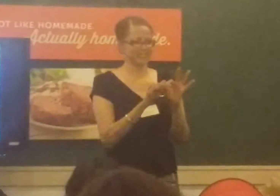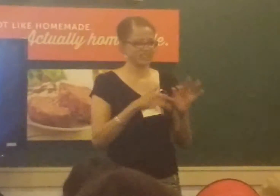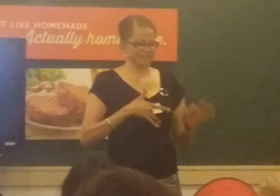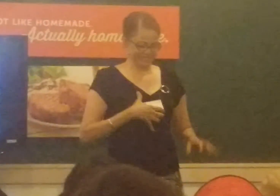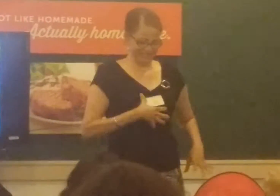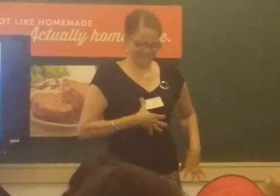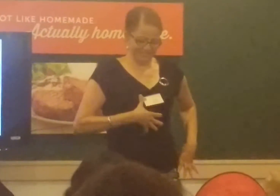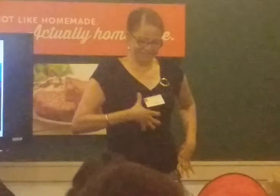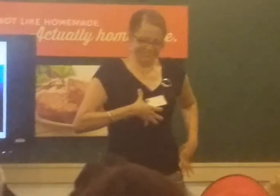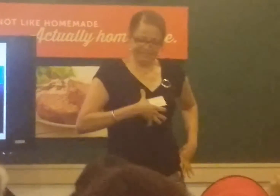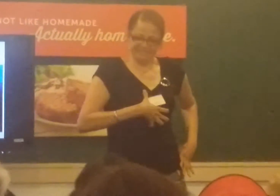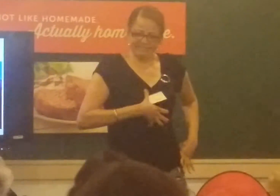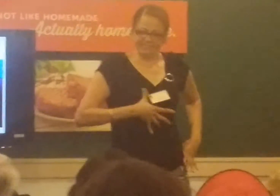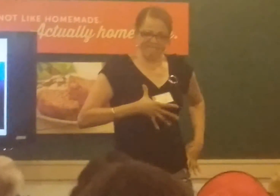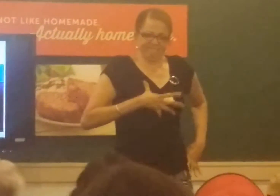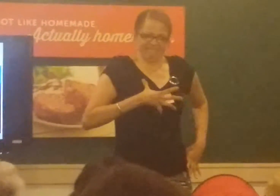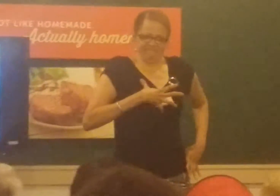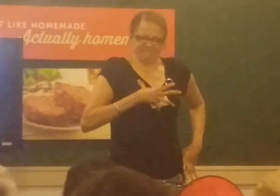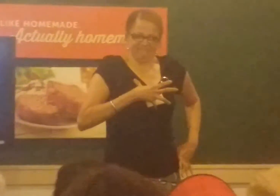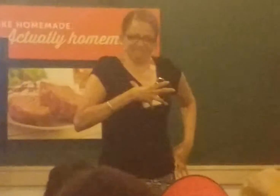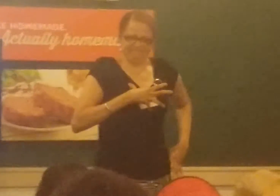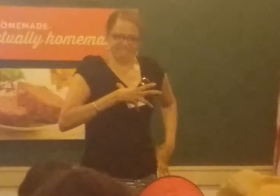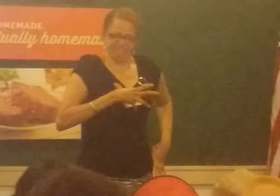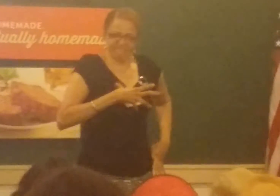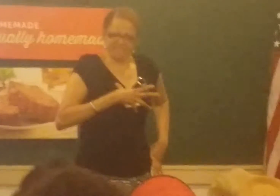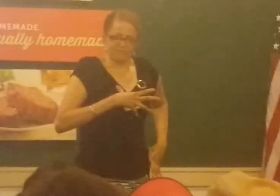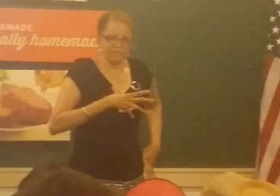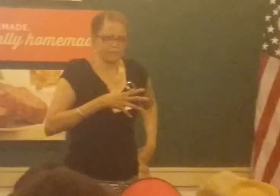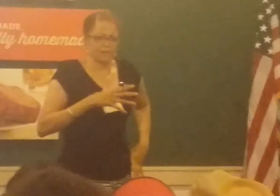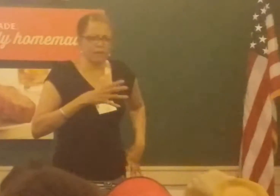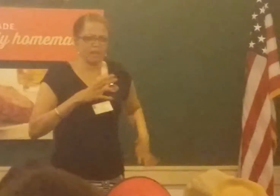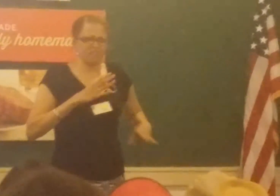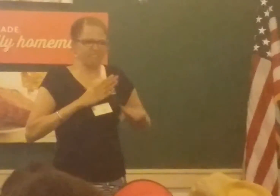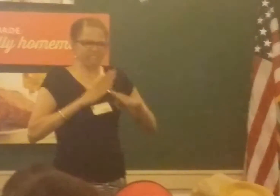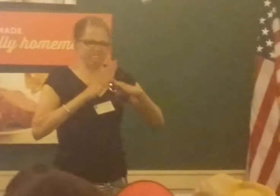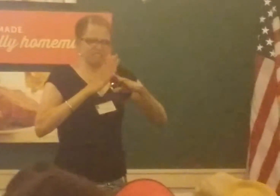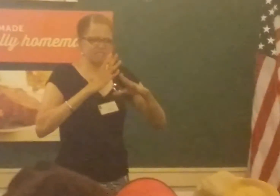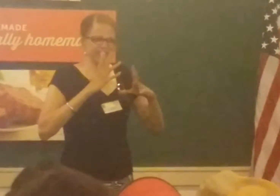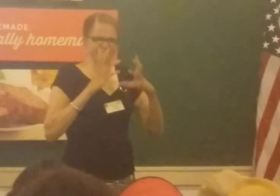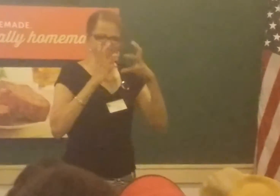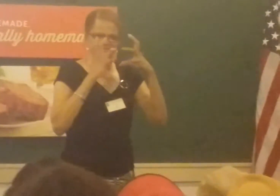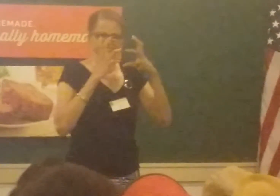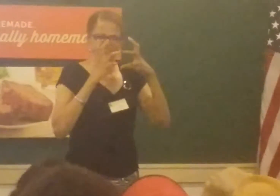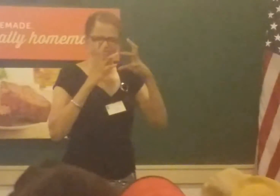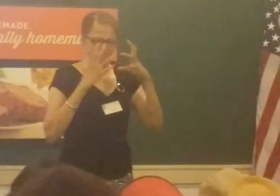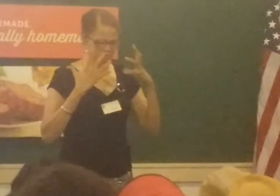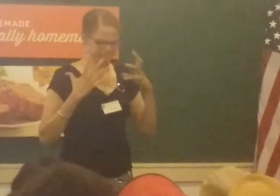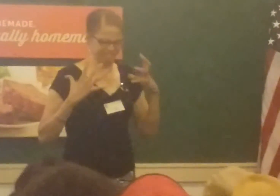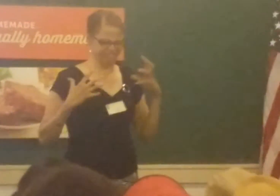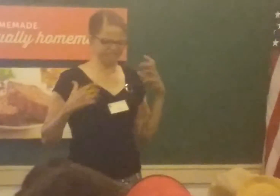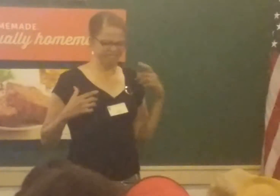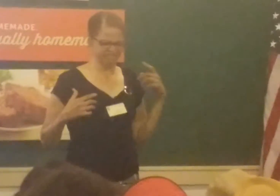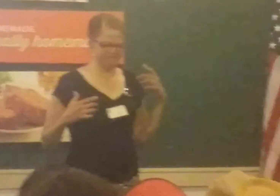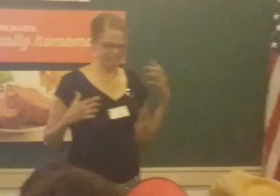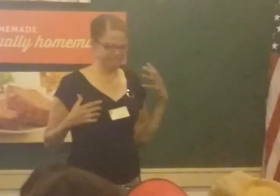And you just keep on interpreting. And you have all of these feelings inside. And you have all the anger and all